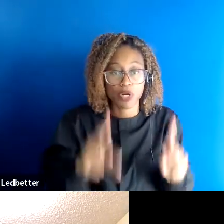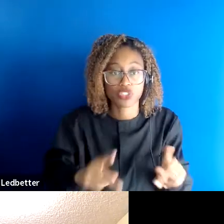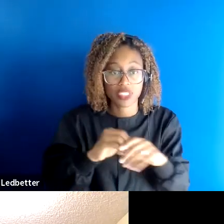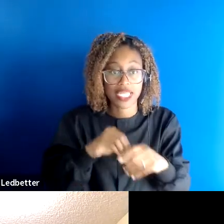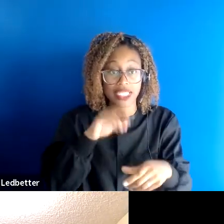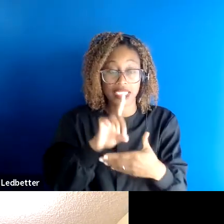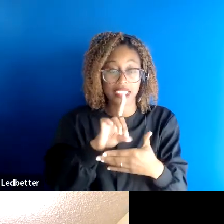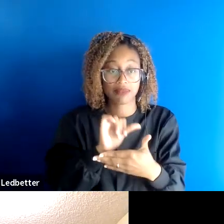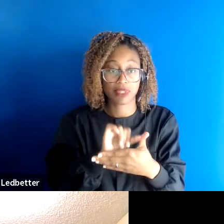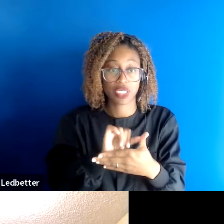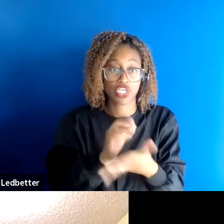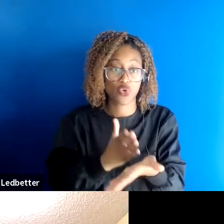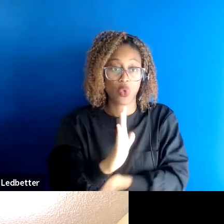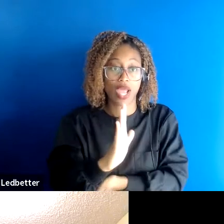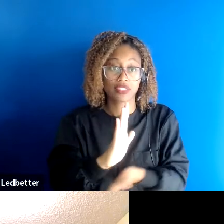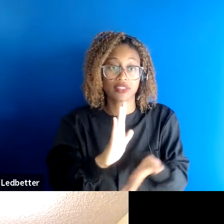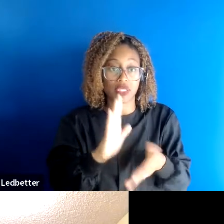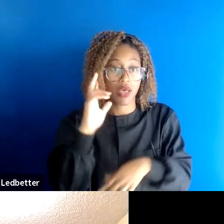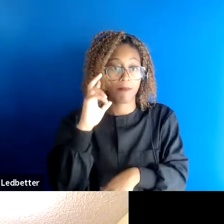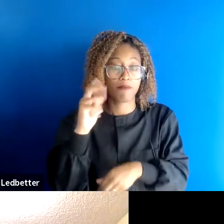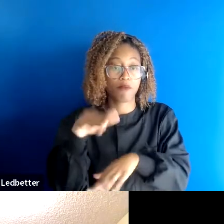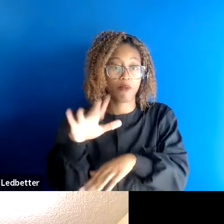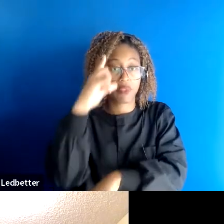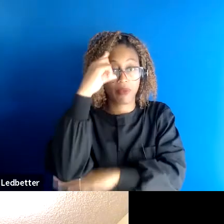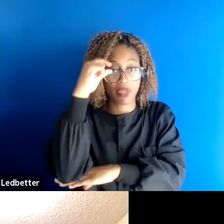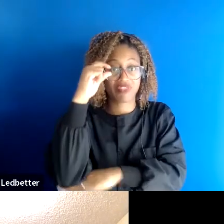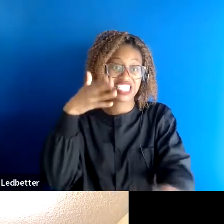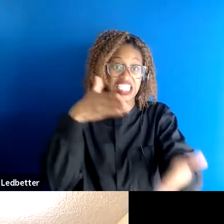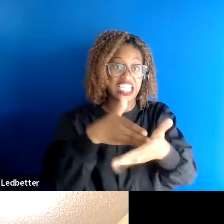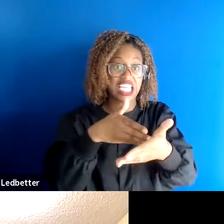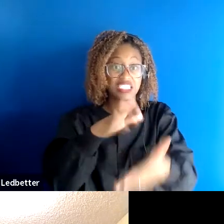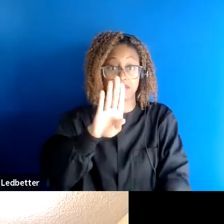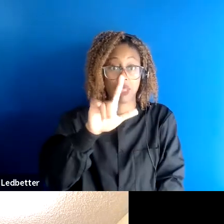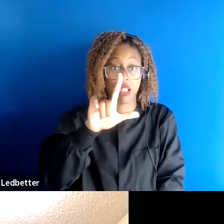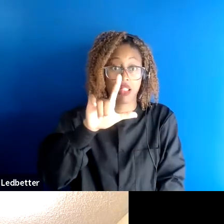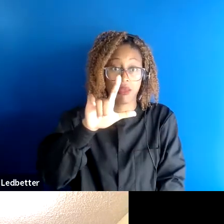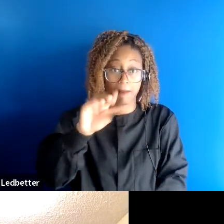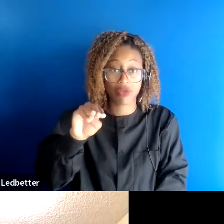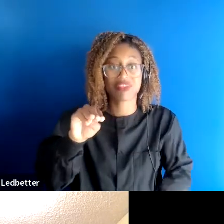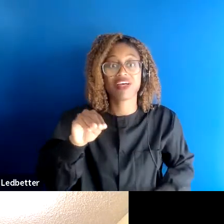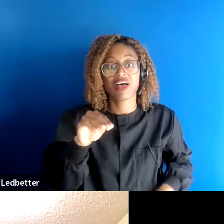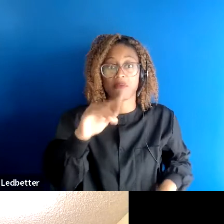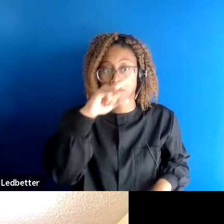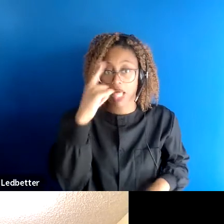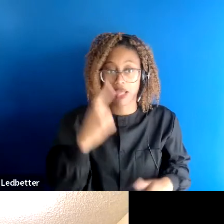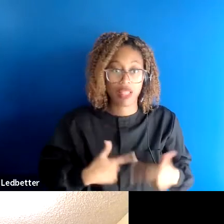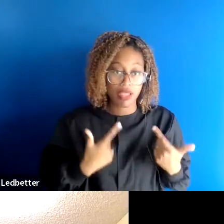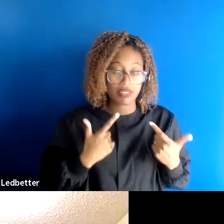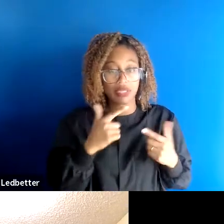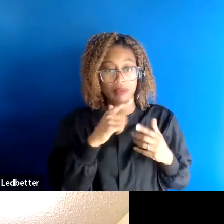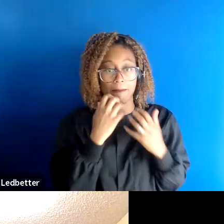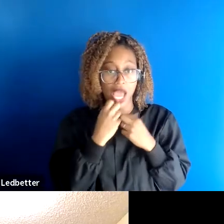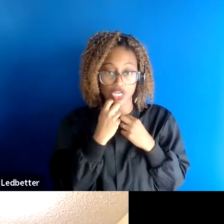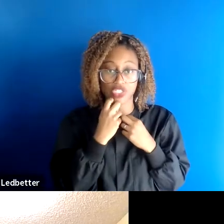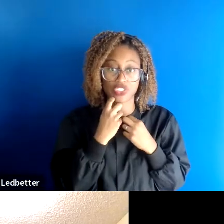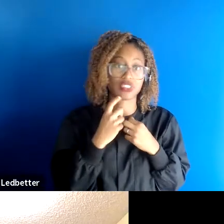disability rights movement that is particularly against Black Lives Matter, is saying all lives matter, promoting Trump? Is